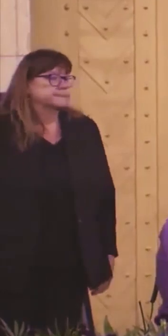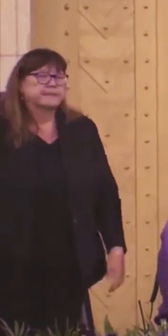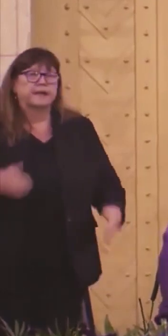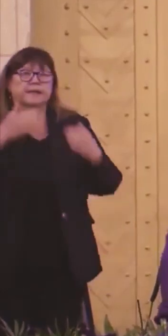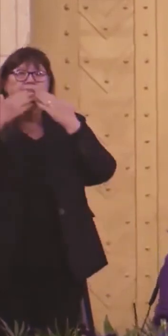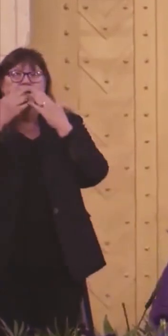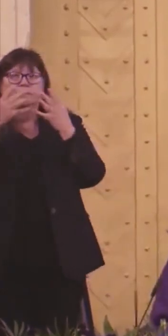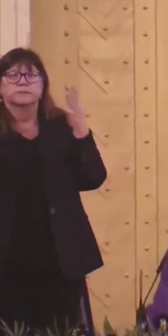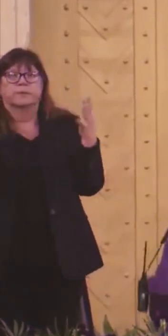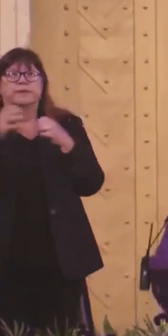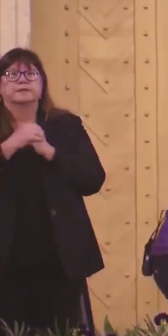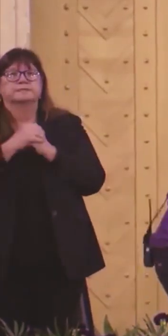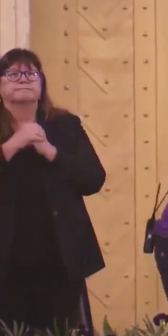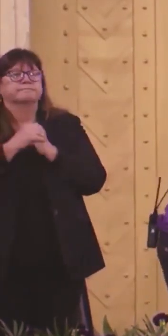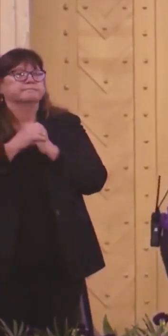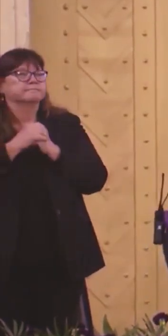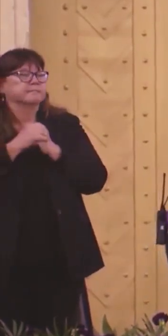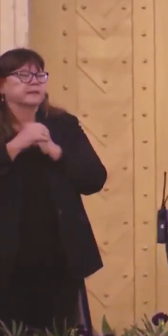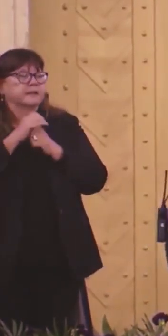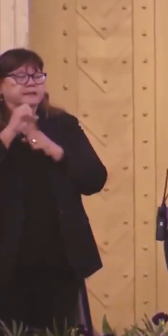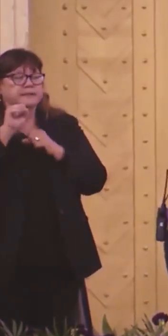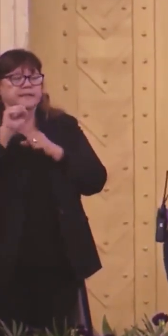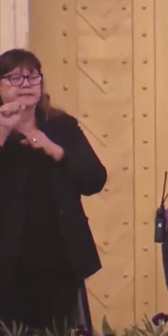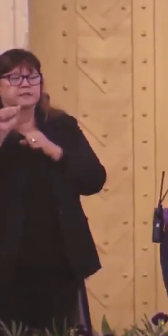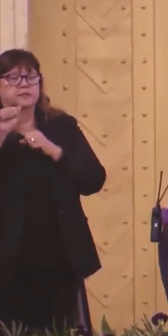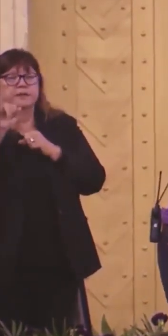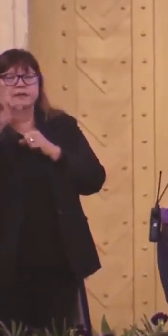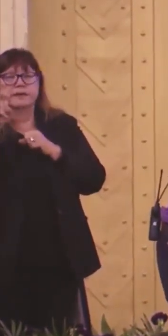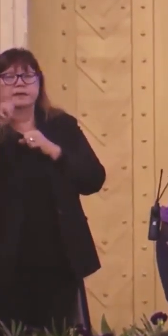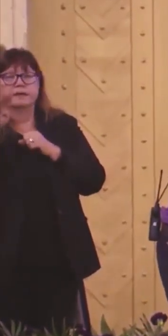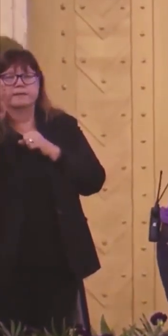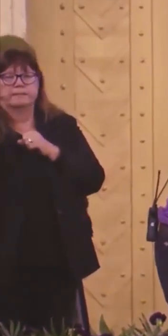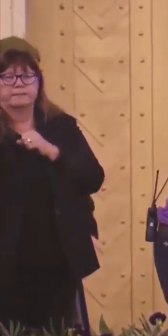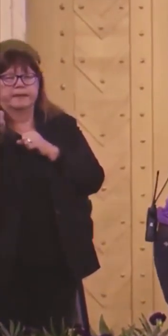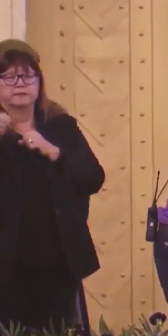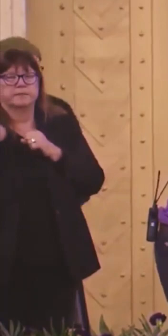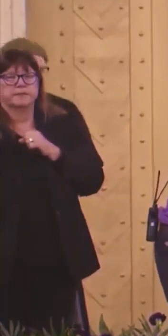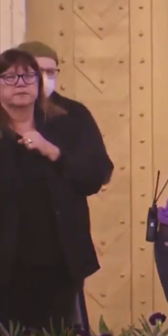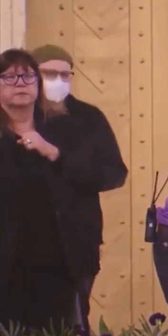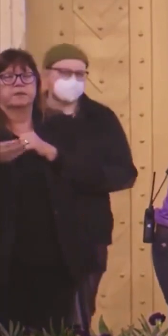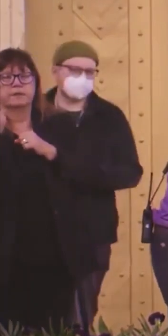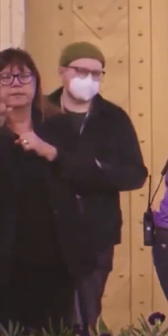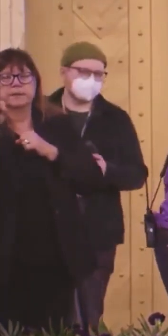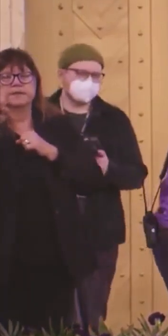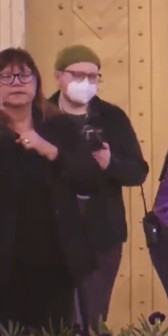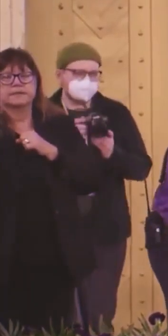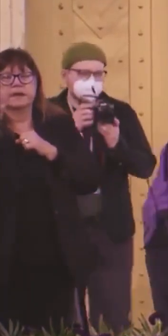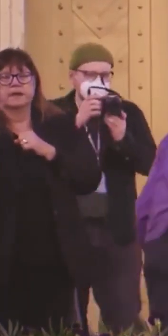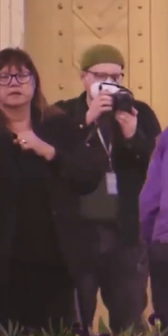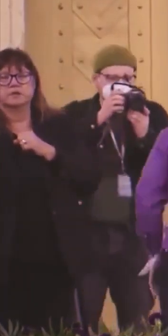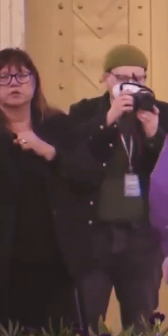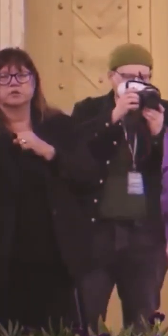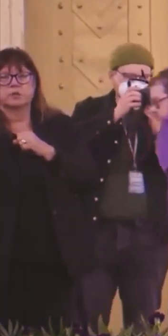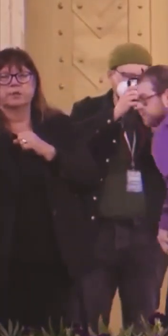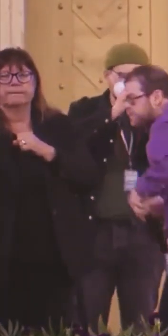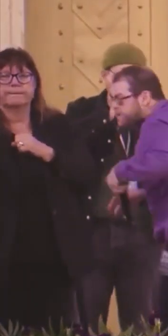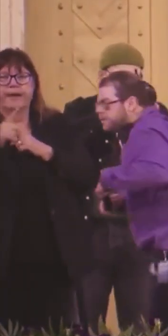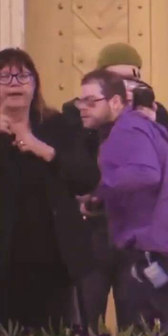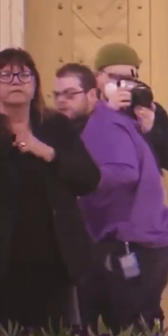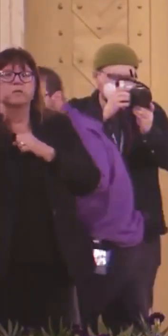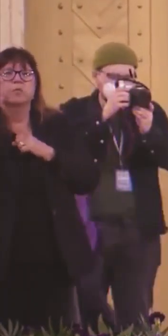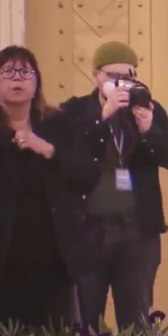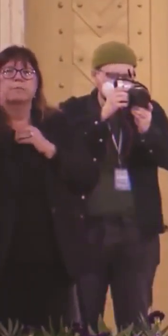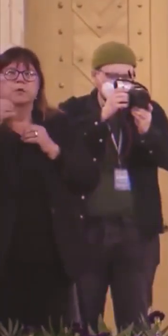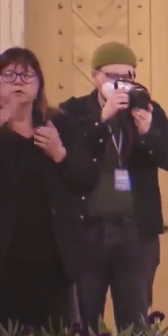Thank you so much, State's Attorney Ivan Bates. Please welcome Asada Storm back to the stage to perform one